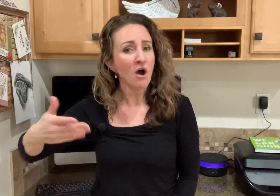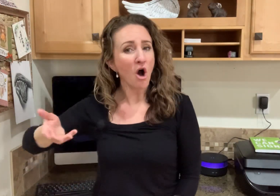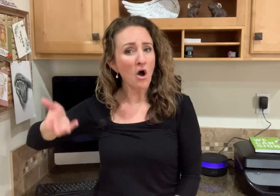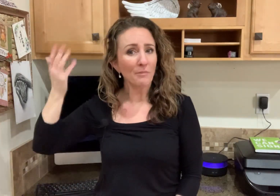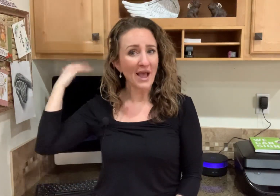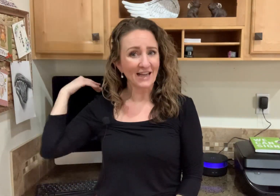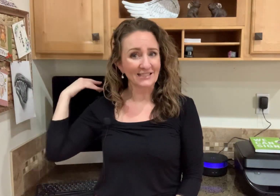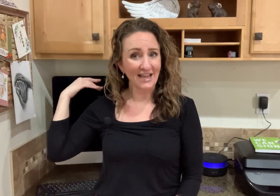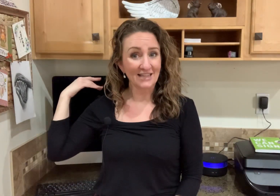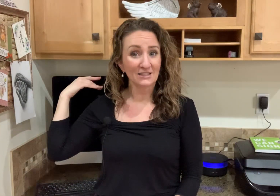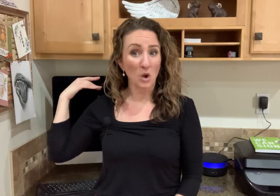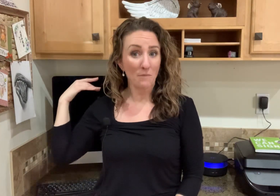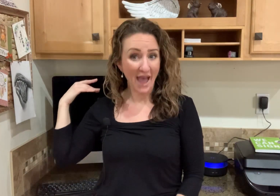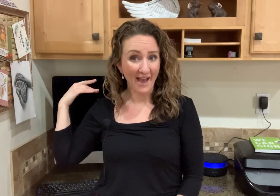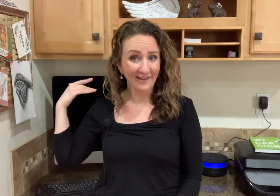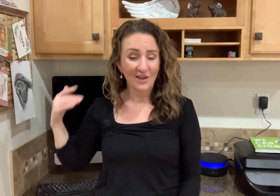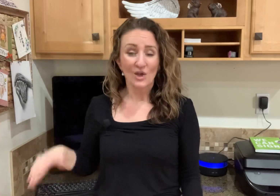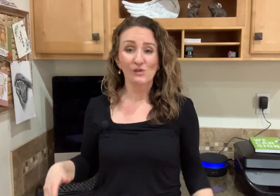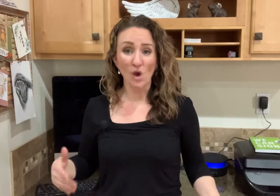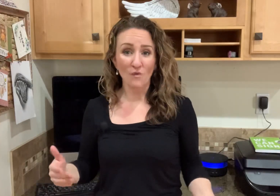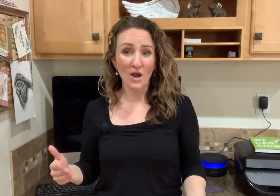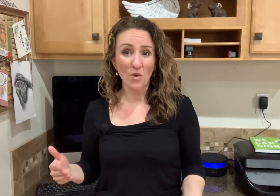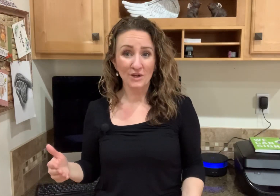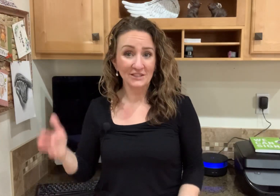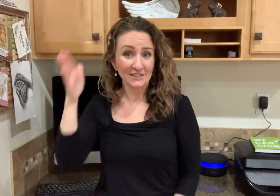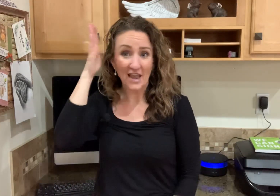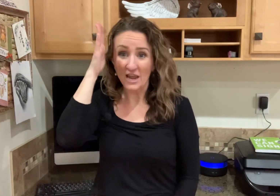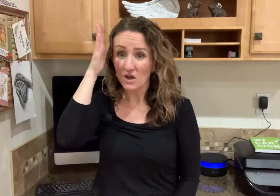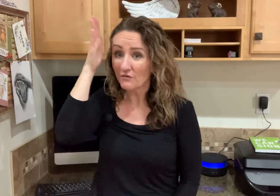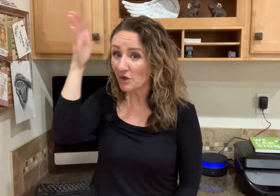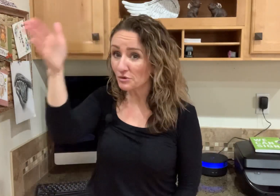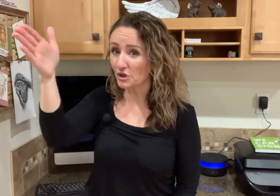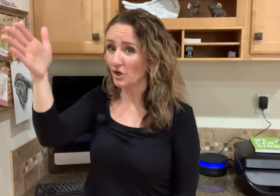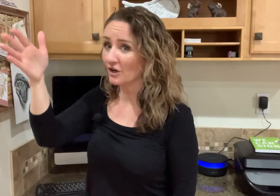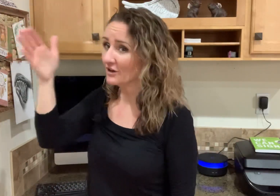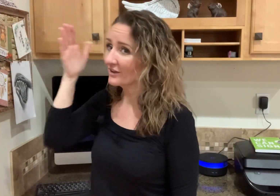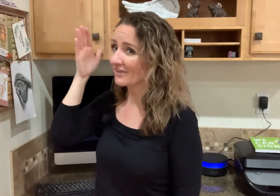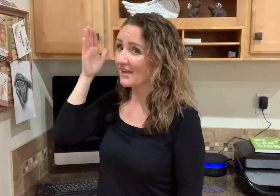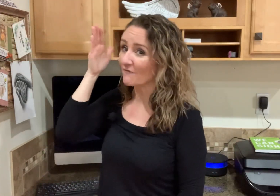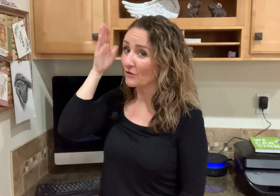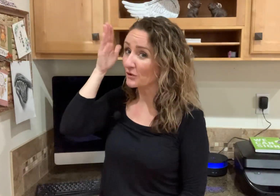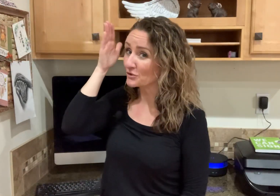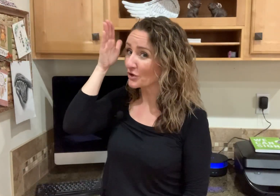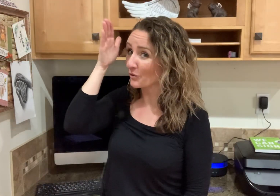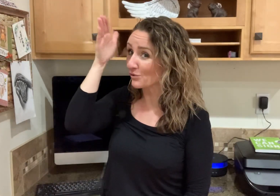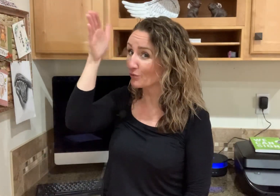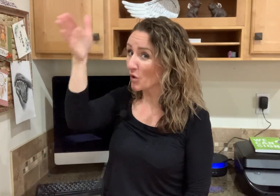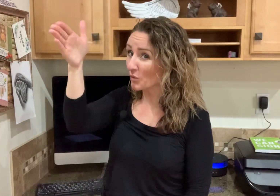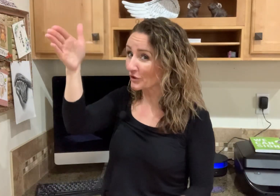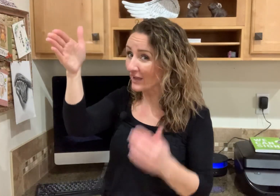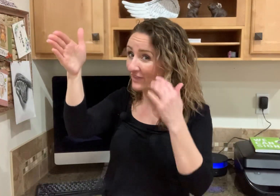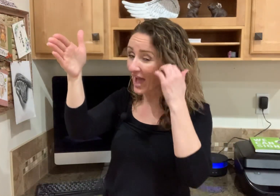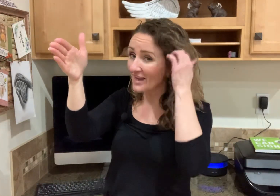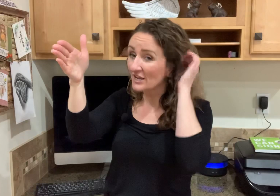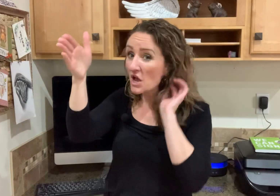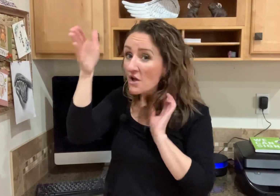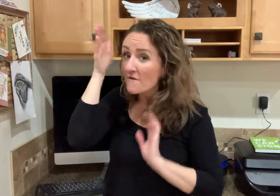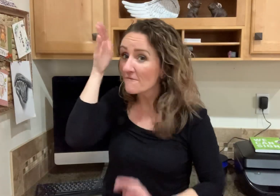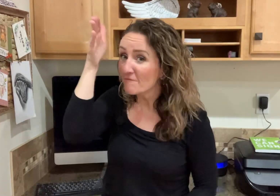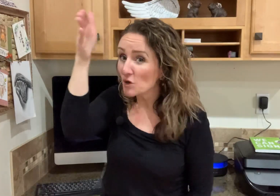all past signs go back. So if I wanted to say future, the sign for future goes forward like that.